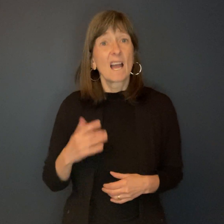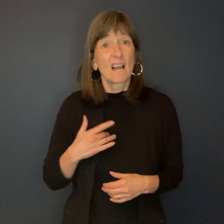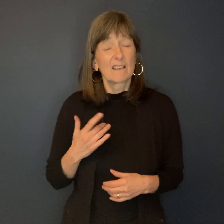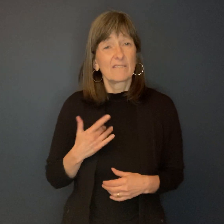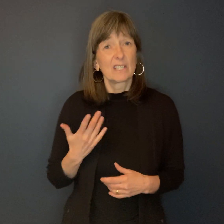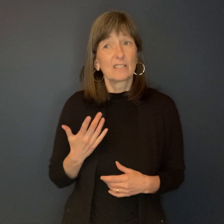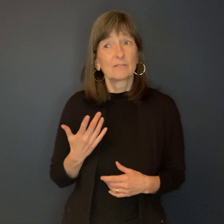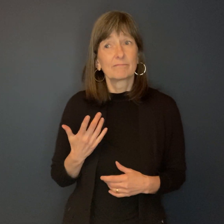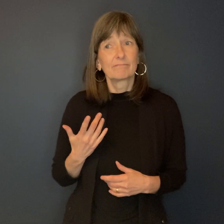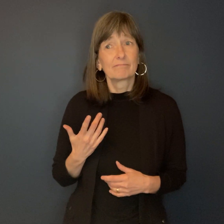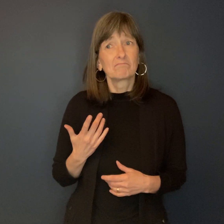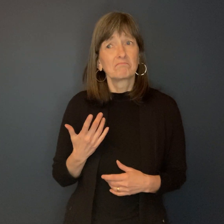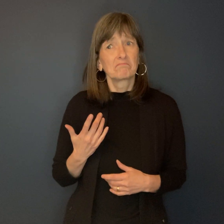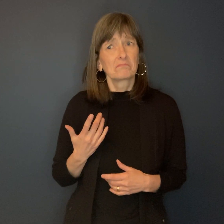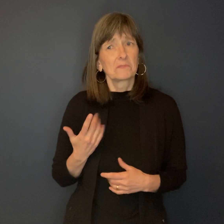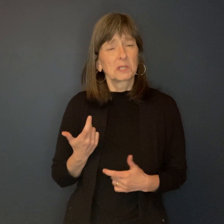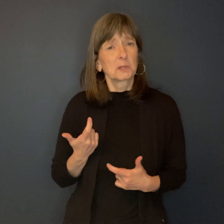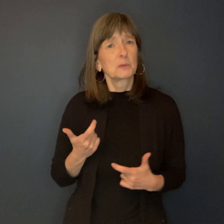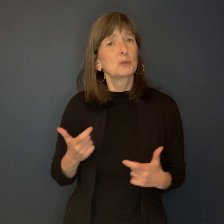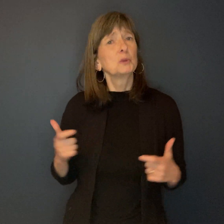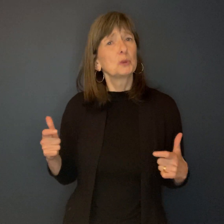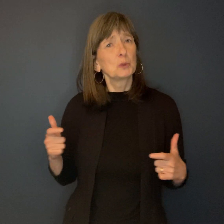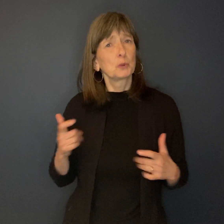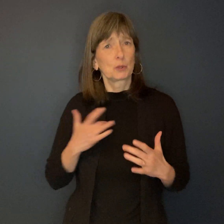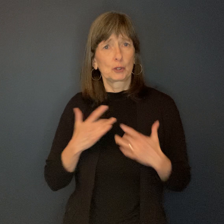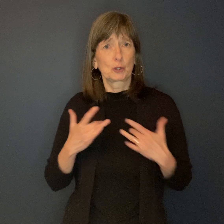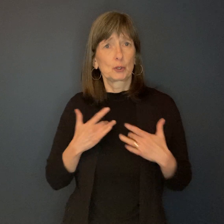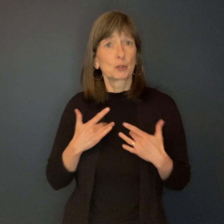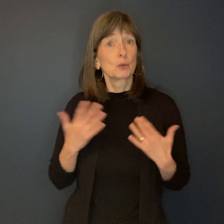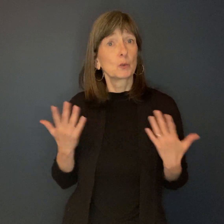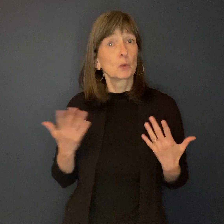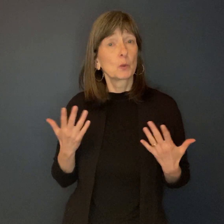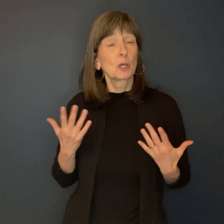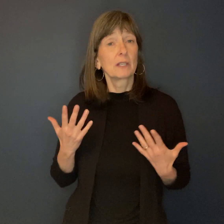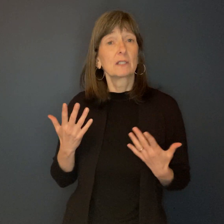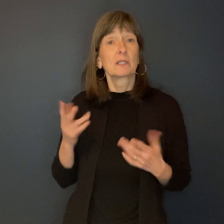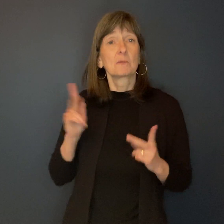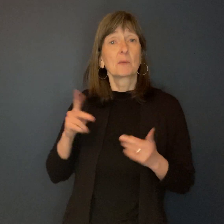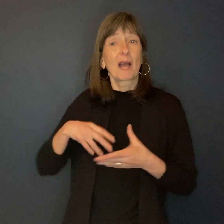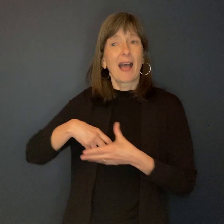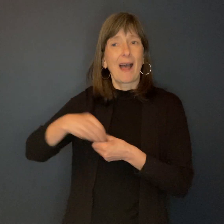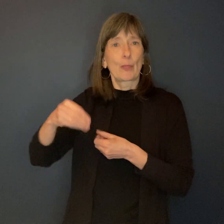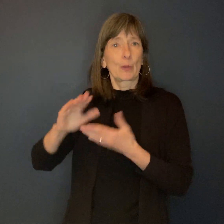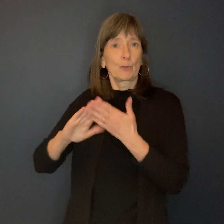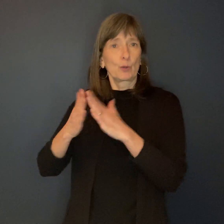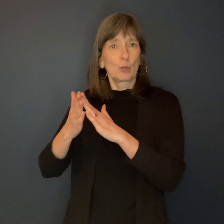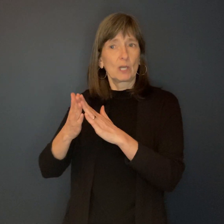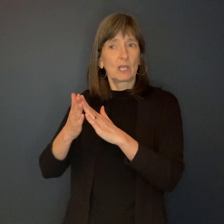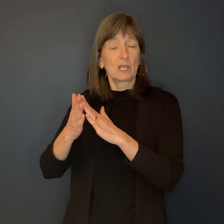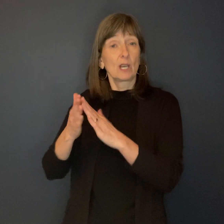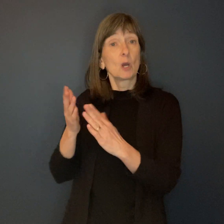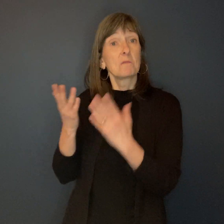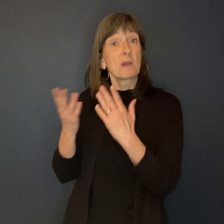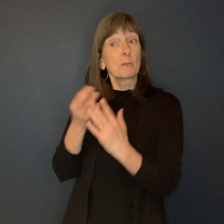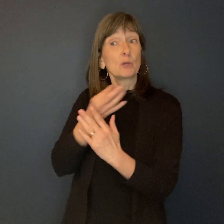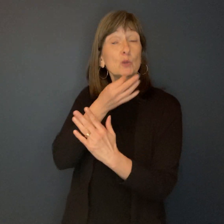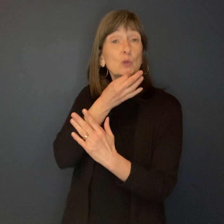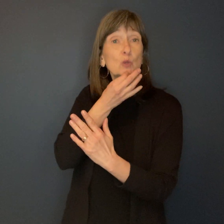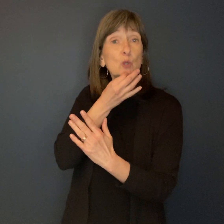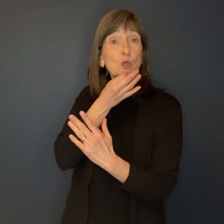community and are at great risk in the near term of no longer living in the community. And for a number of